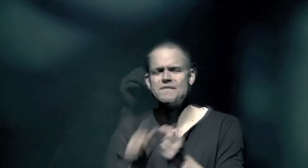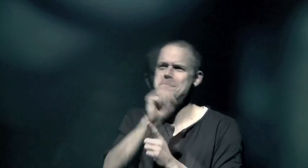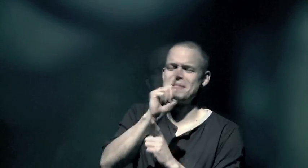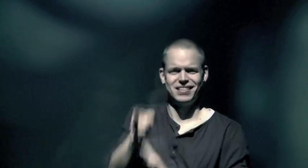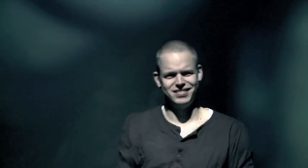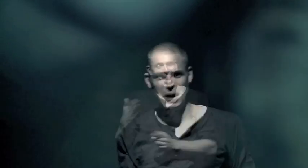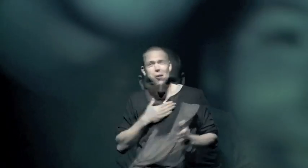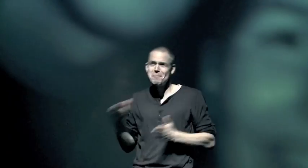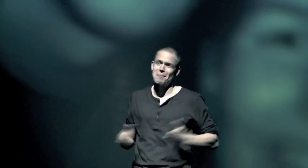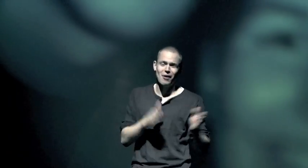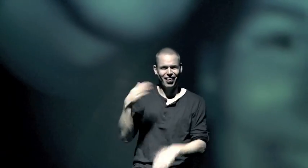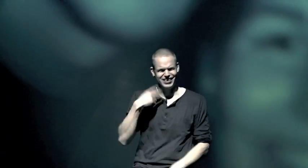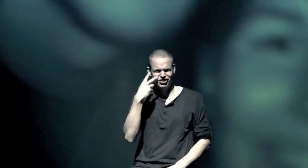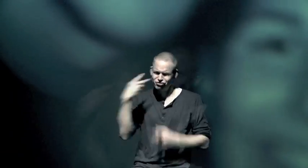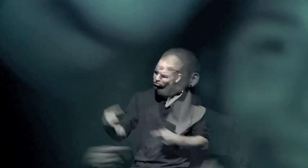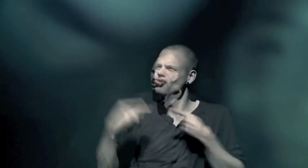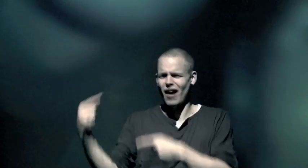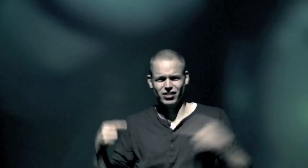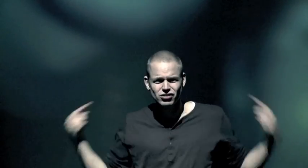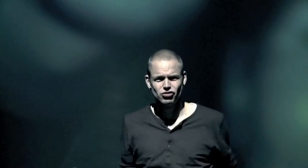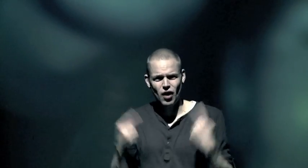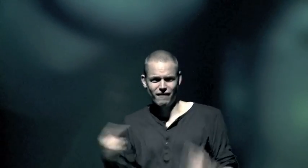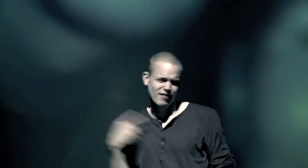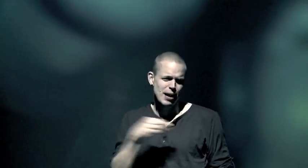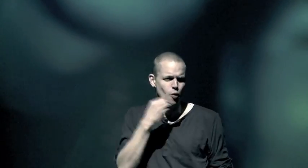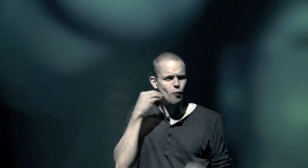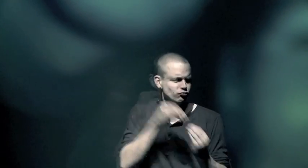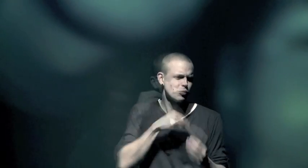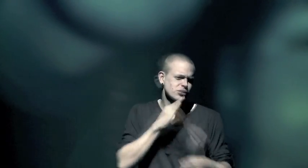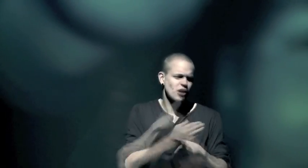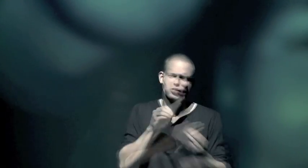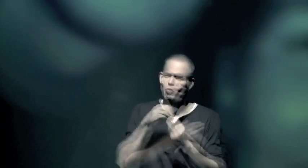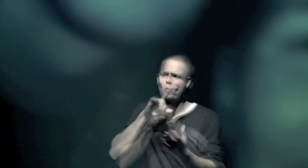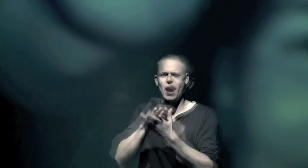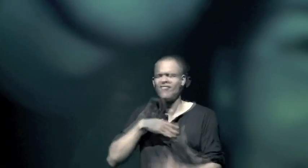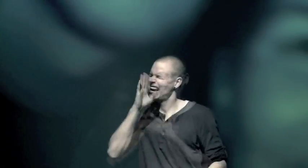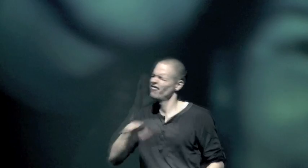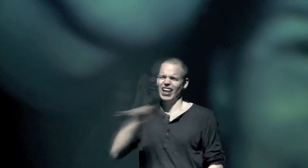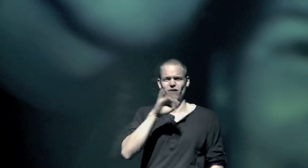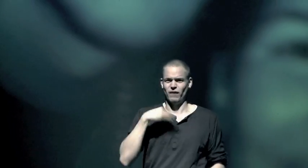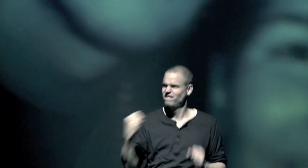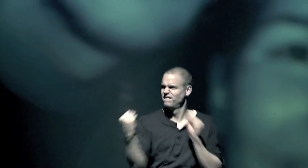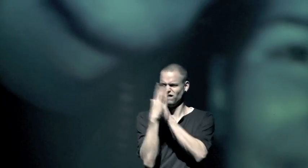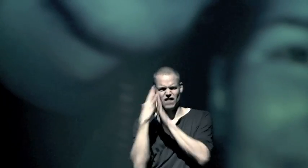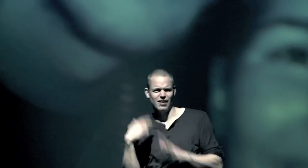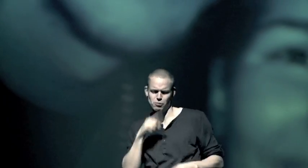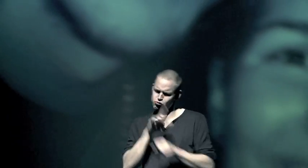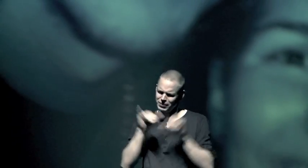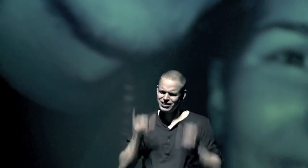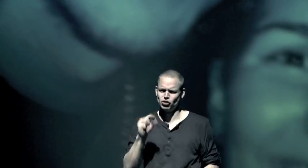of life. All my path seen plenty struggle and strife. Come home, kiss my daughter and wife. I never leave if we in a fight, promise to make it